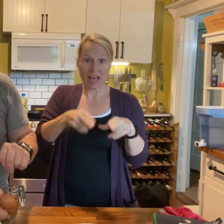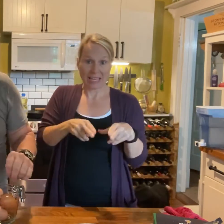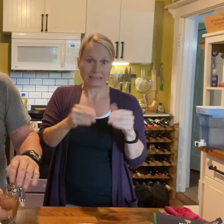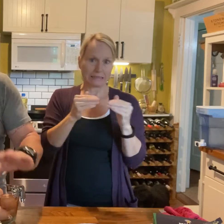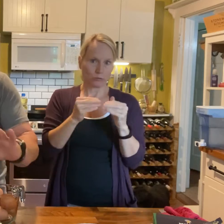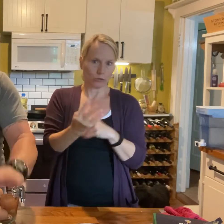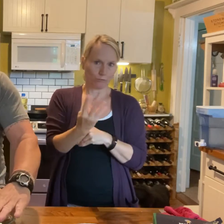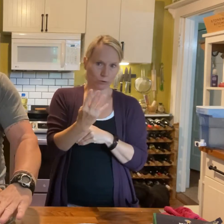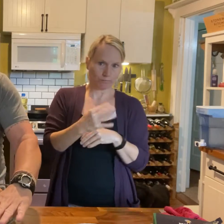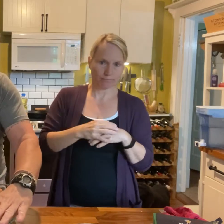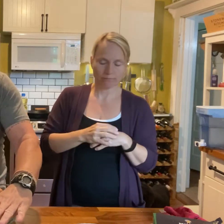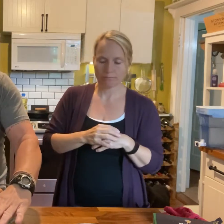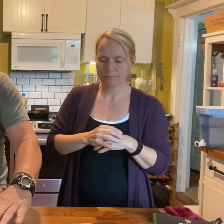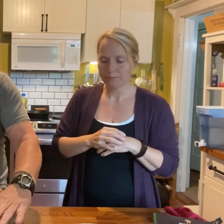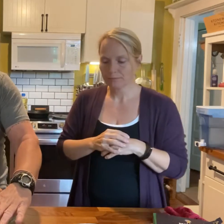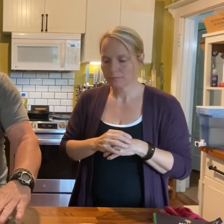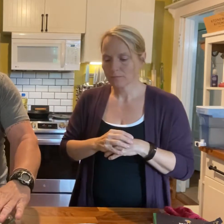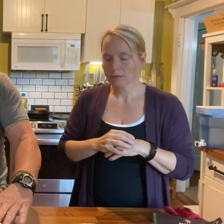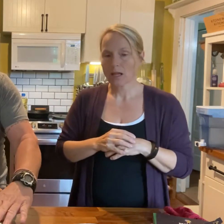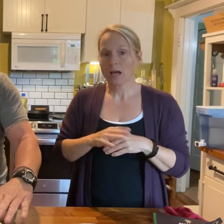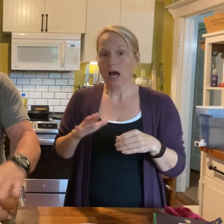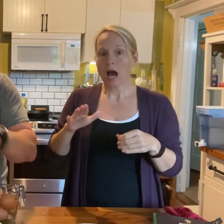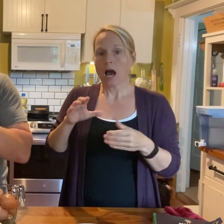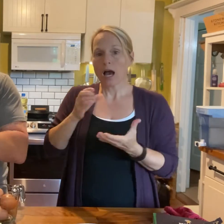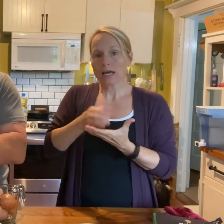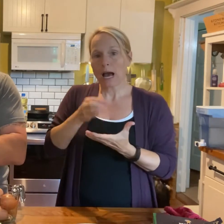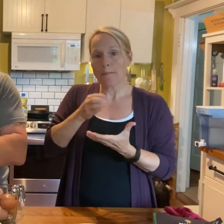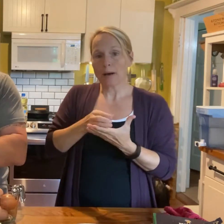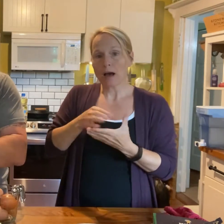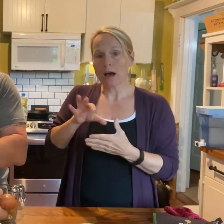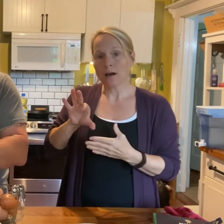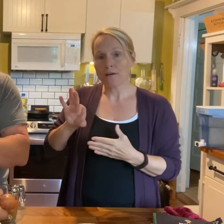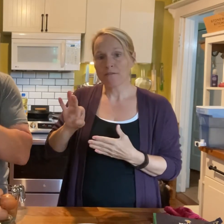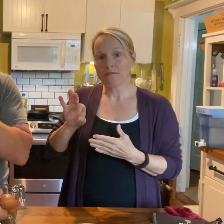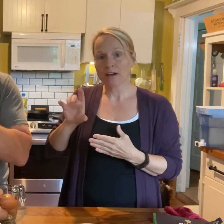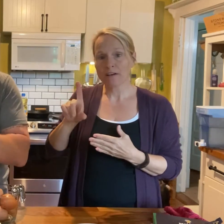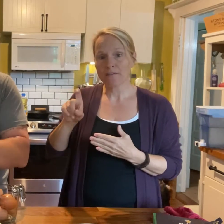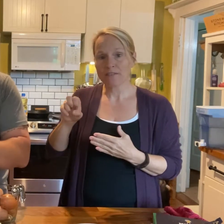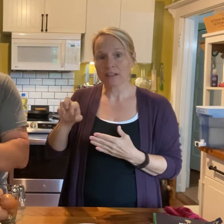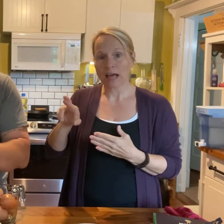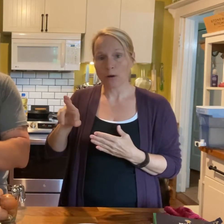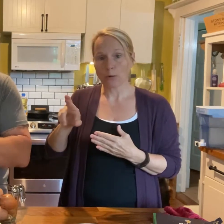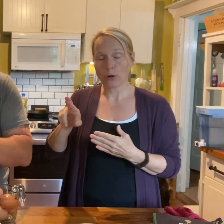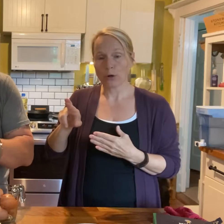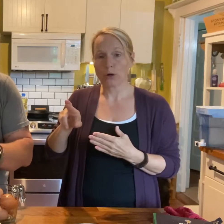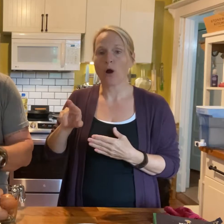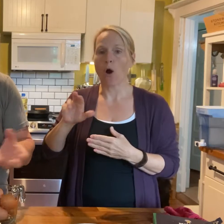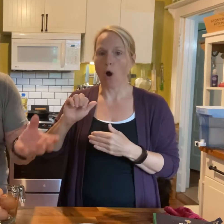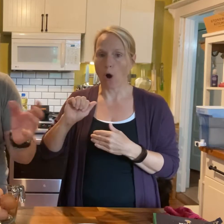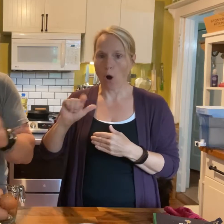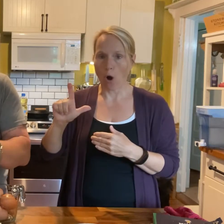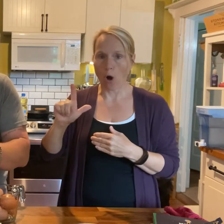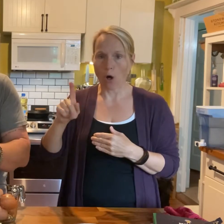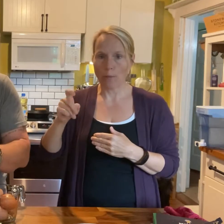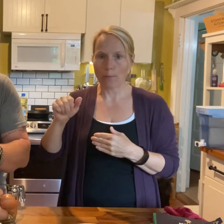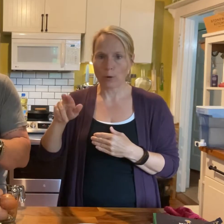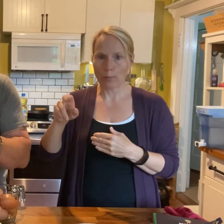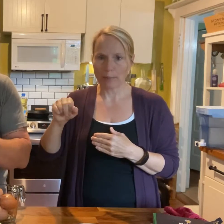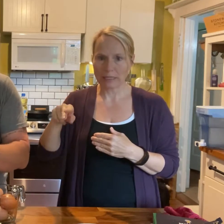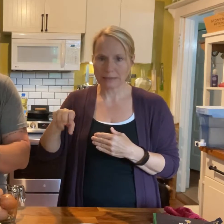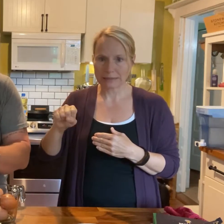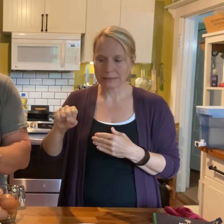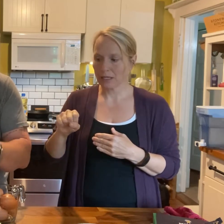4, a cup of all-purpose flour, and a cup of milk, salt and pepper to taste, mix in a